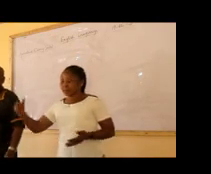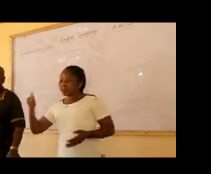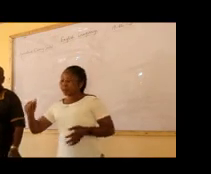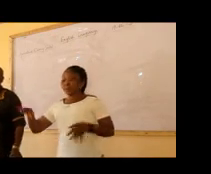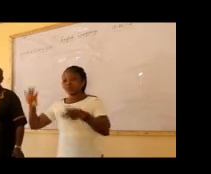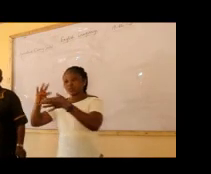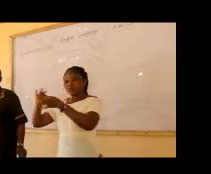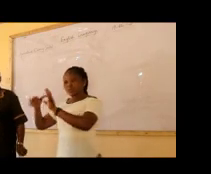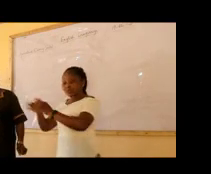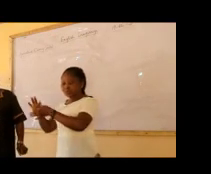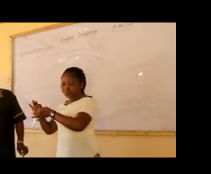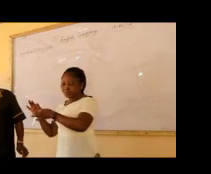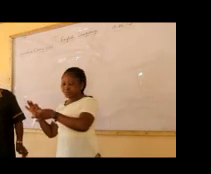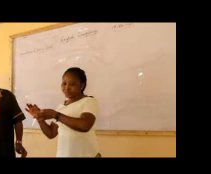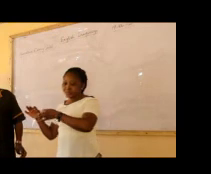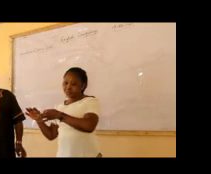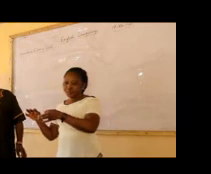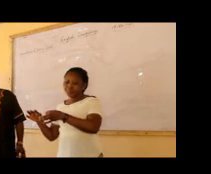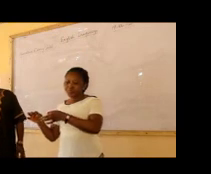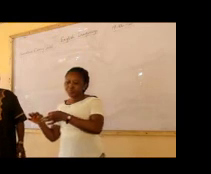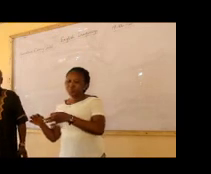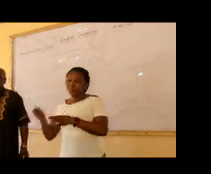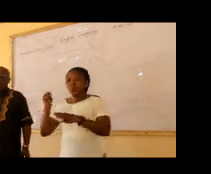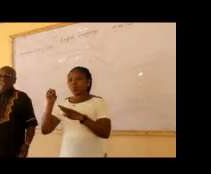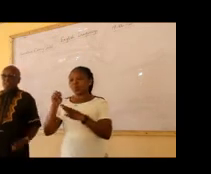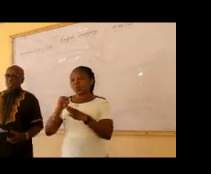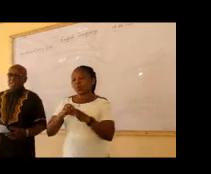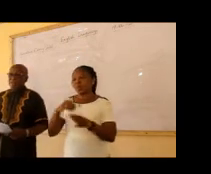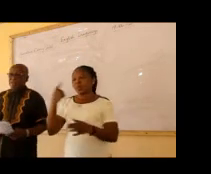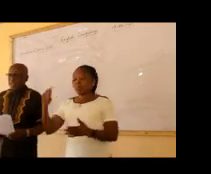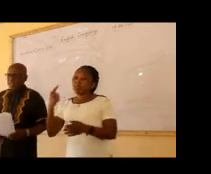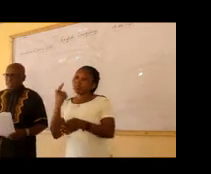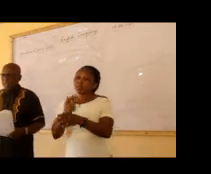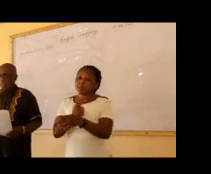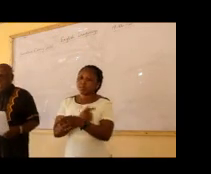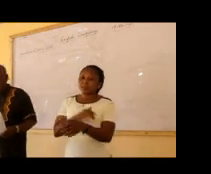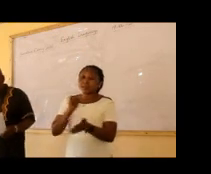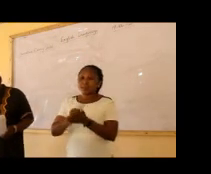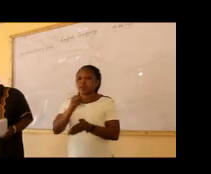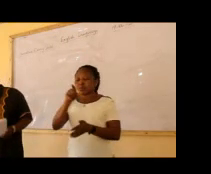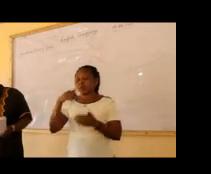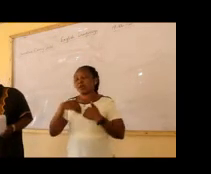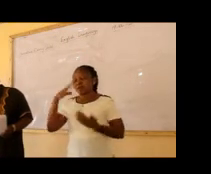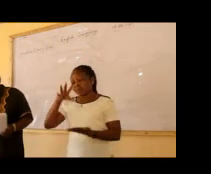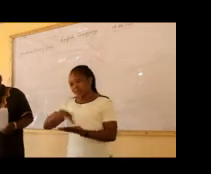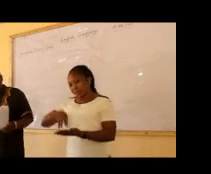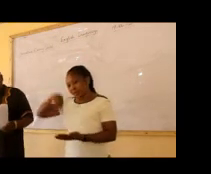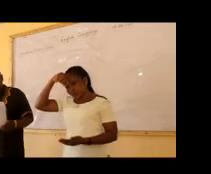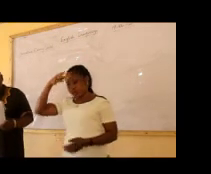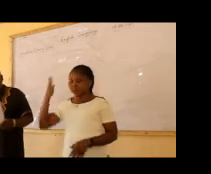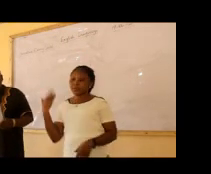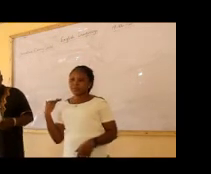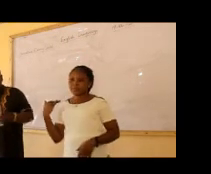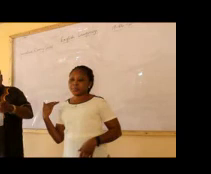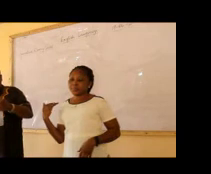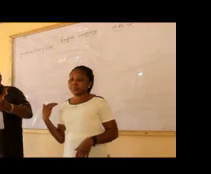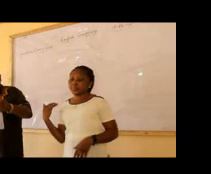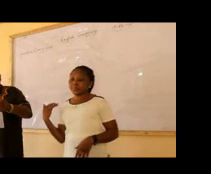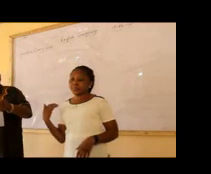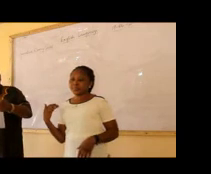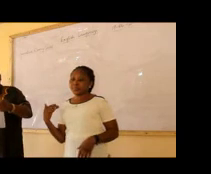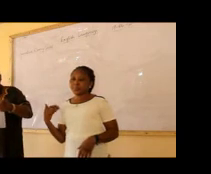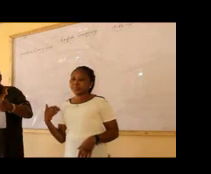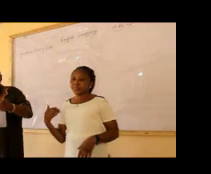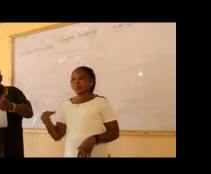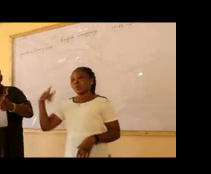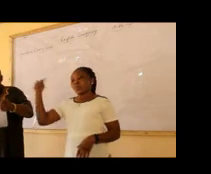suggestion or the lesson that you have learned. Okay? So